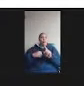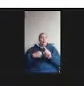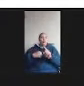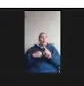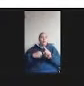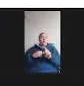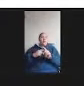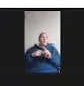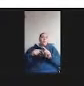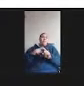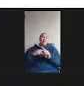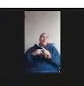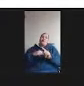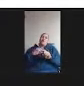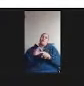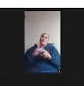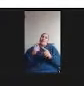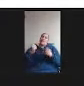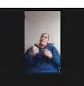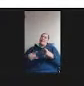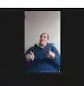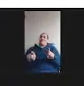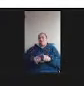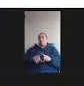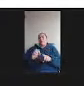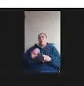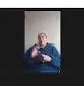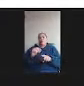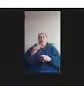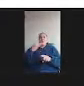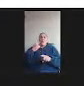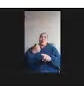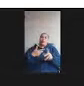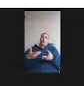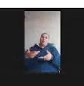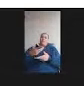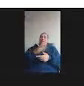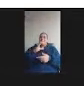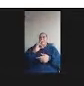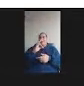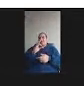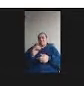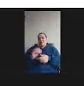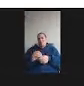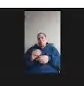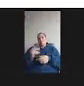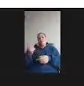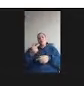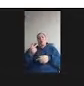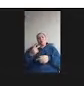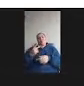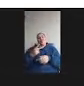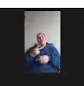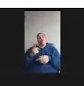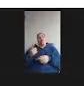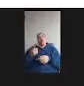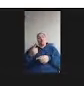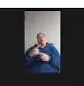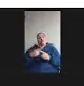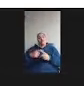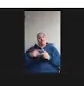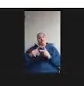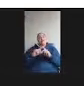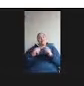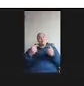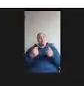budget exactly the same. So I have engaged the CFO and the team around that,